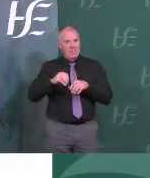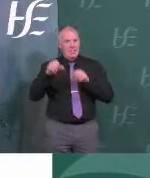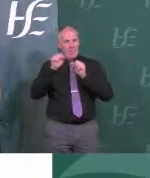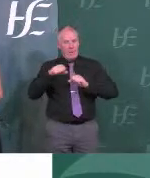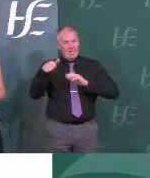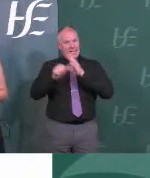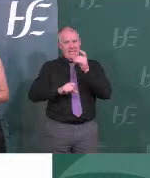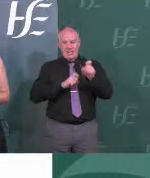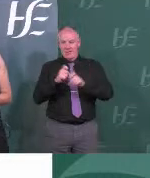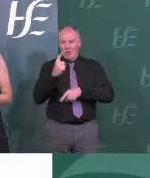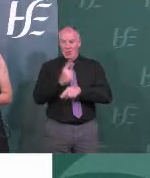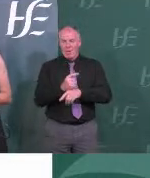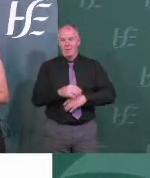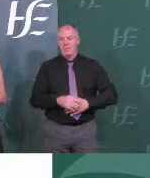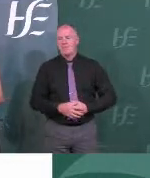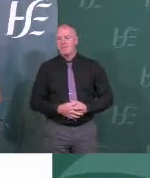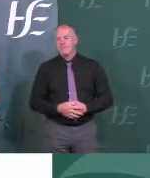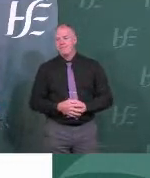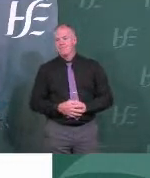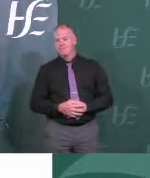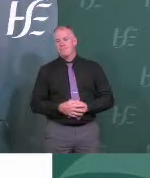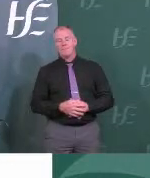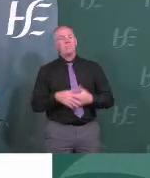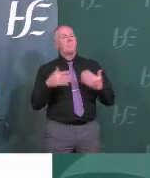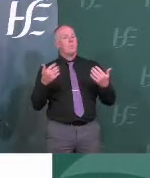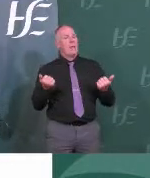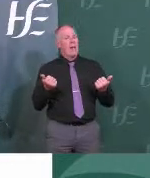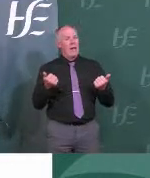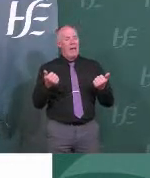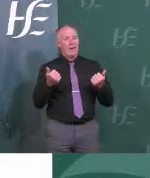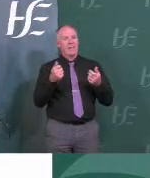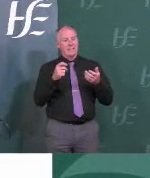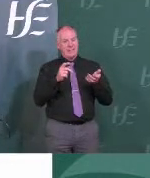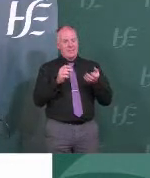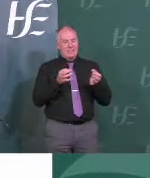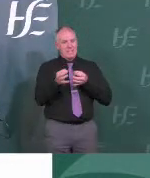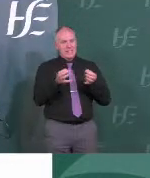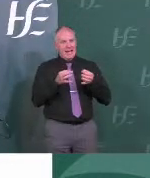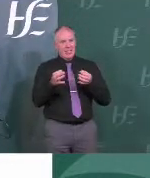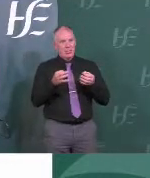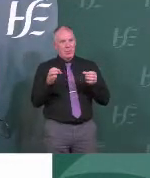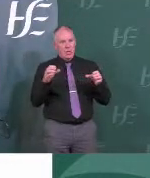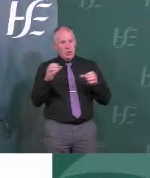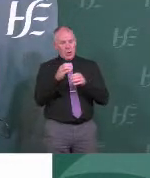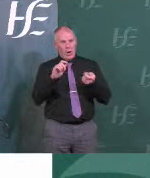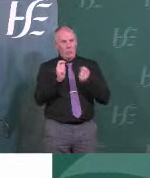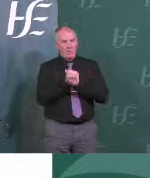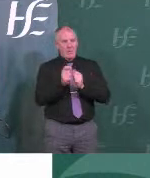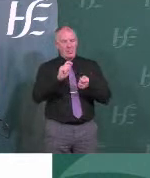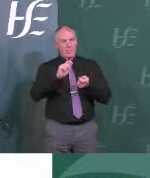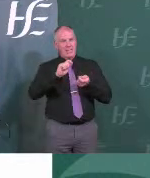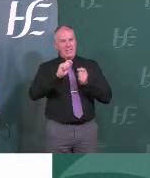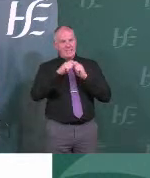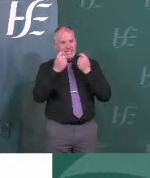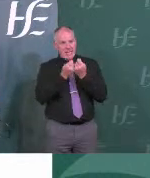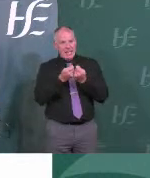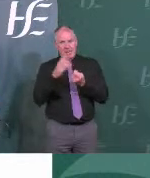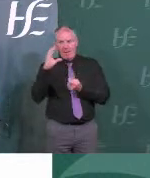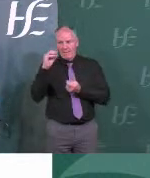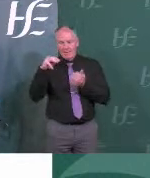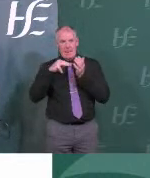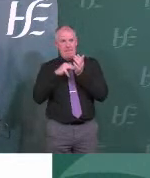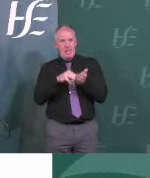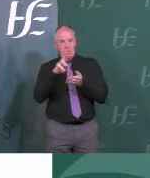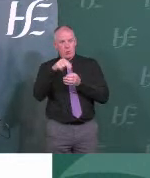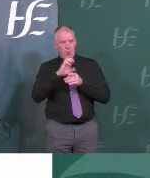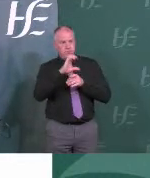important initiative. We have released through our scheduled care transformation team about 15 million into the public system to increase activity. And that is